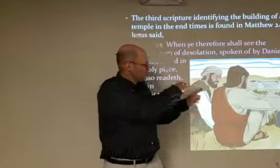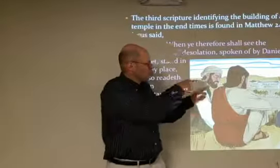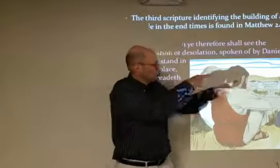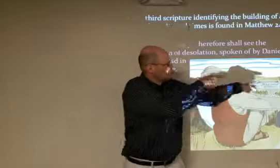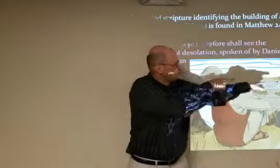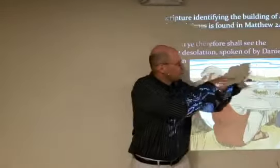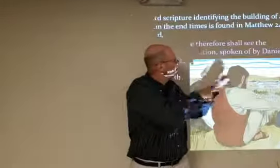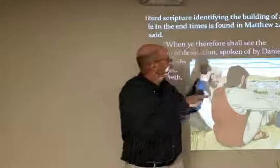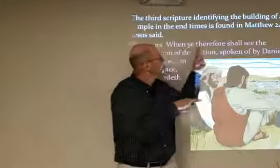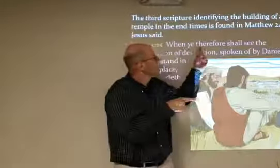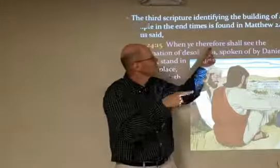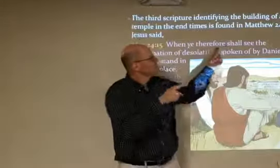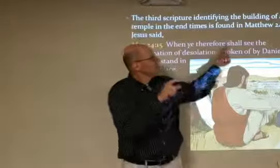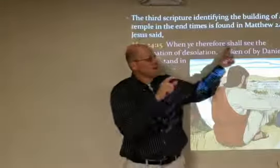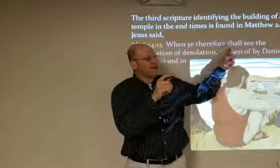you therefore shall see,